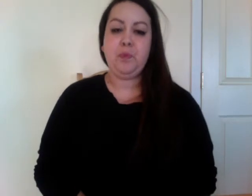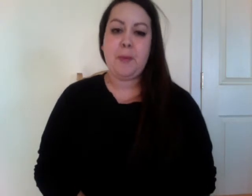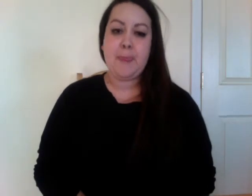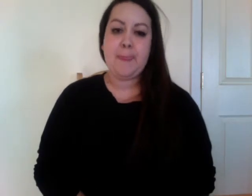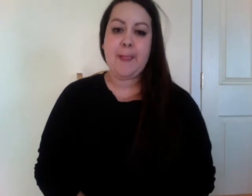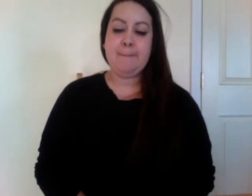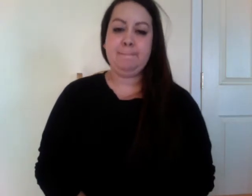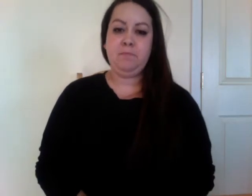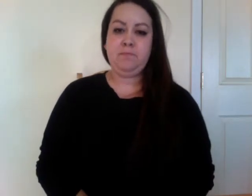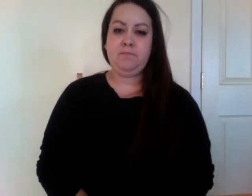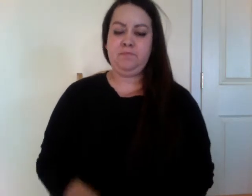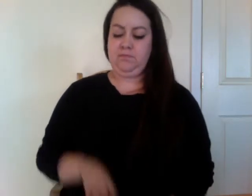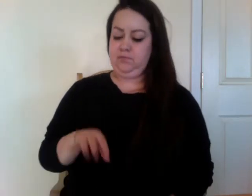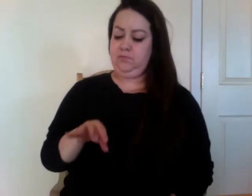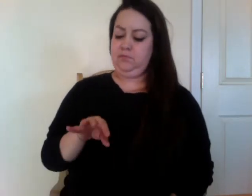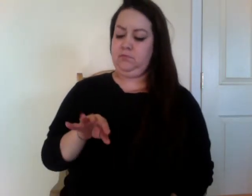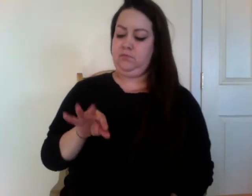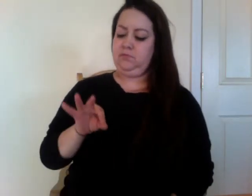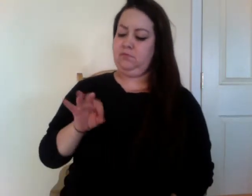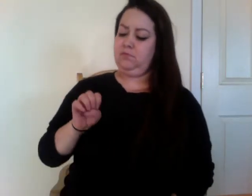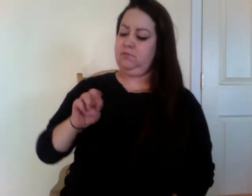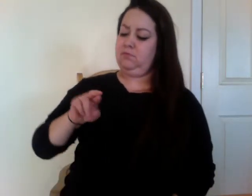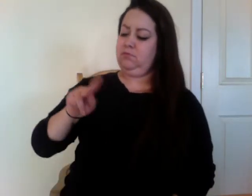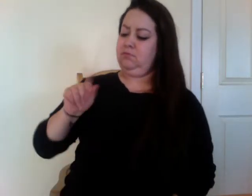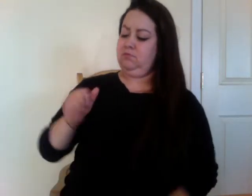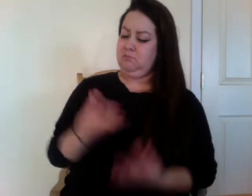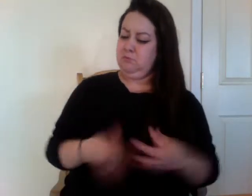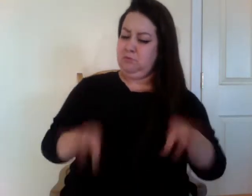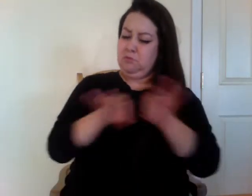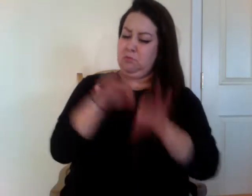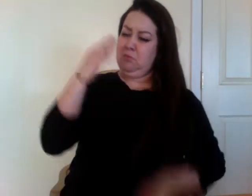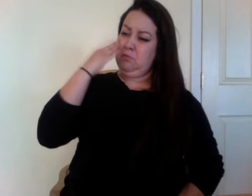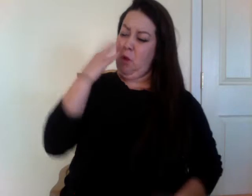And why is knowledge of FERPA in higher education such a big deal?